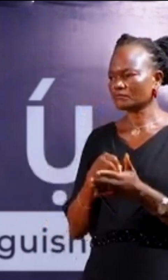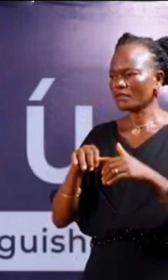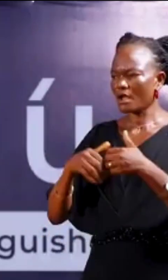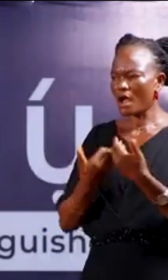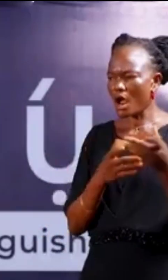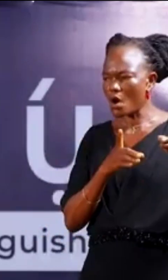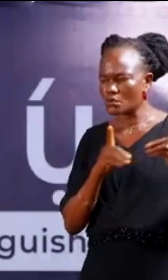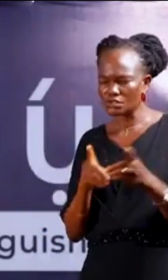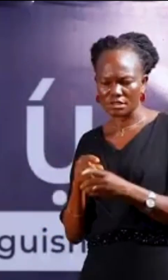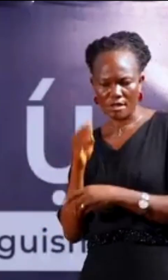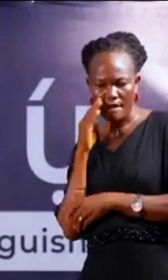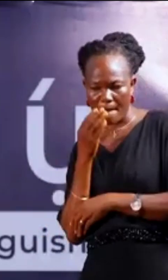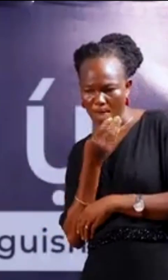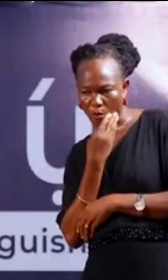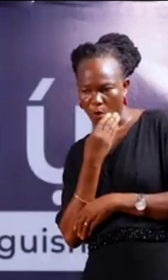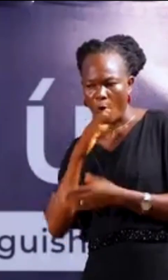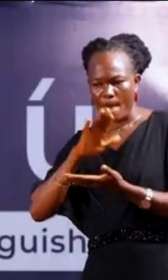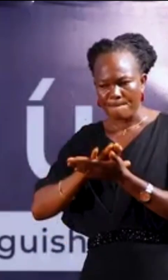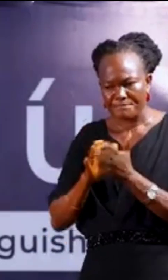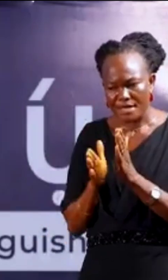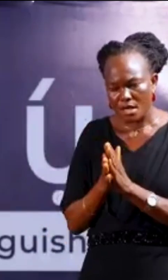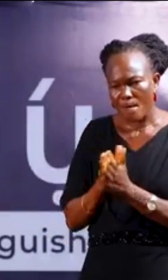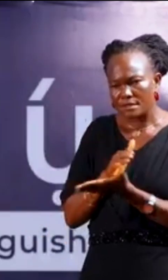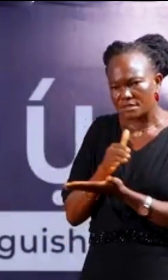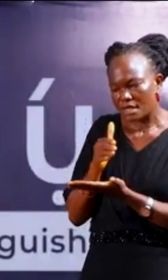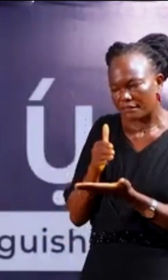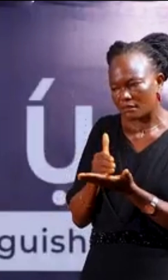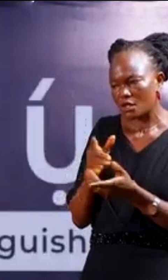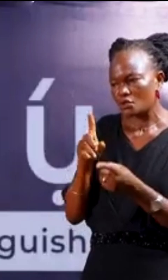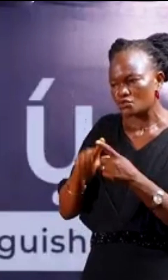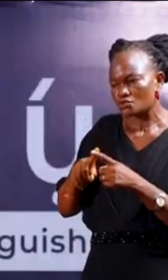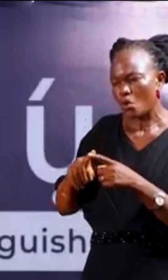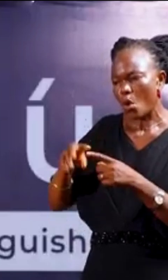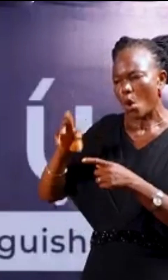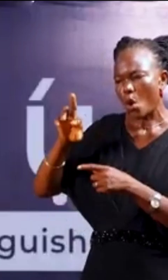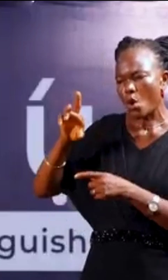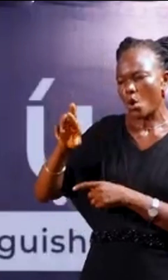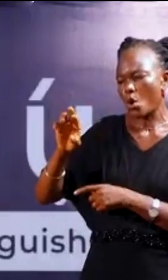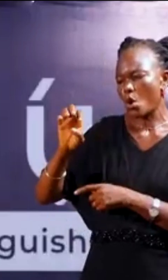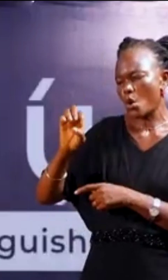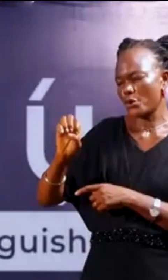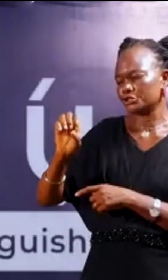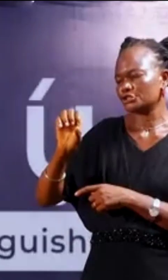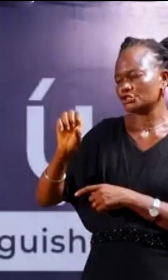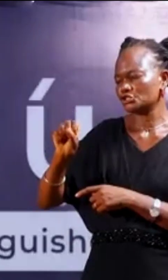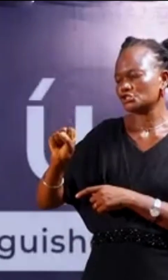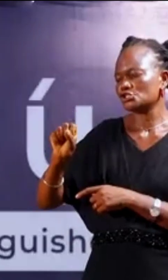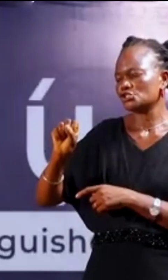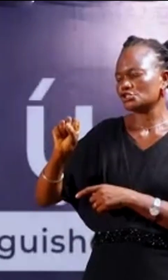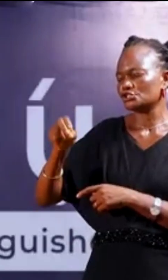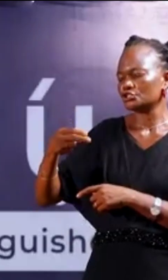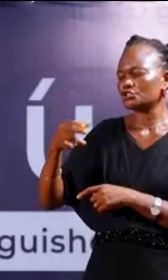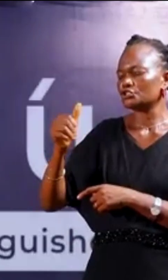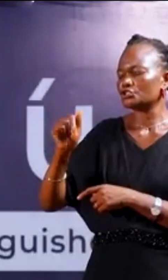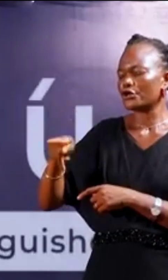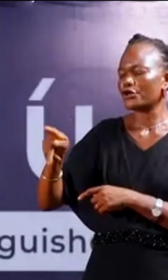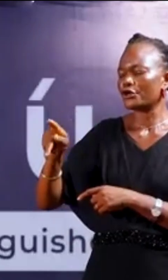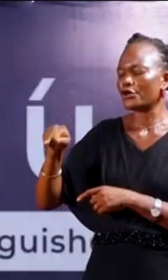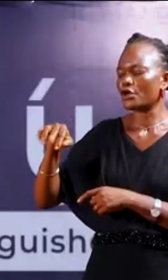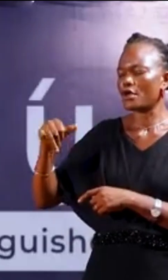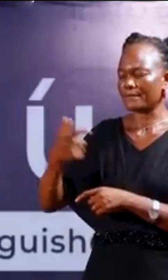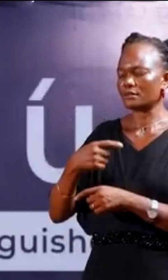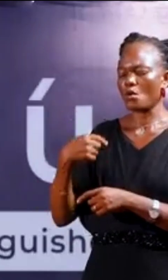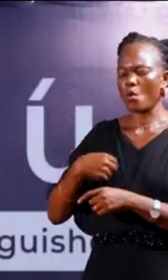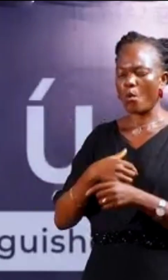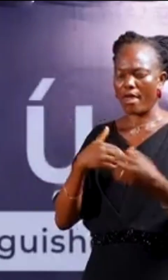How did the Igbo become central to reshaping British colonial policy? We got to think